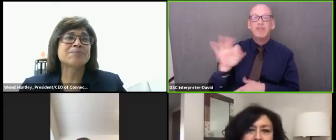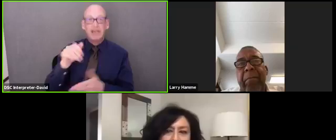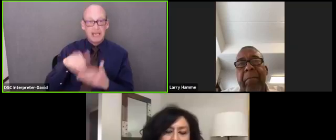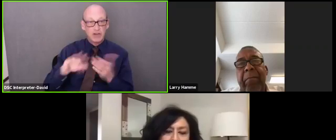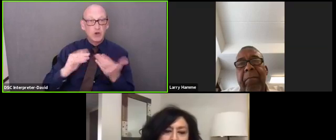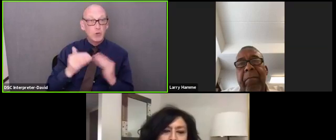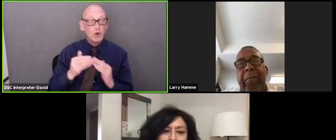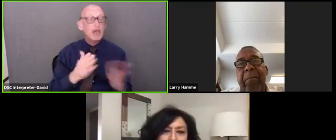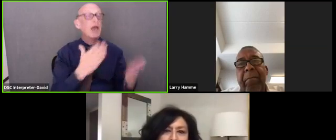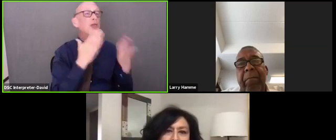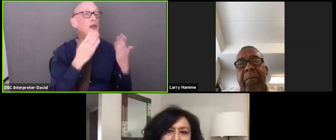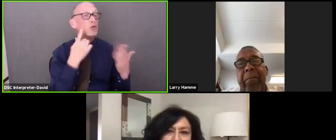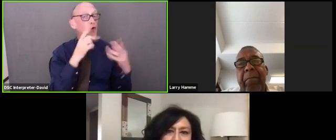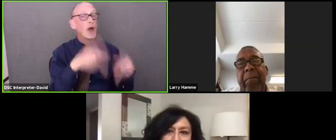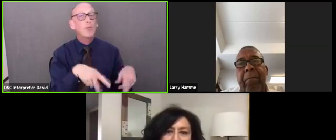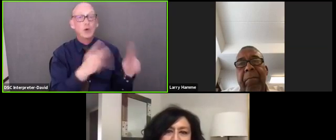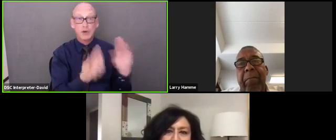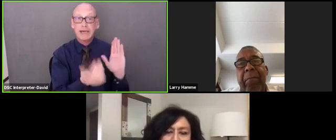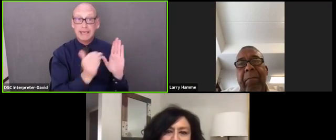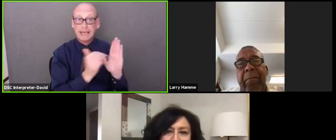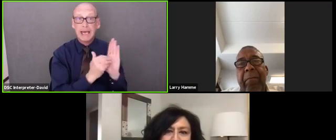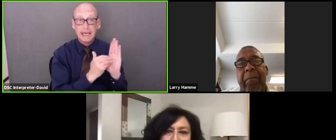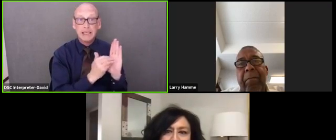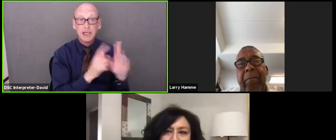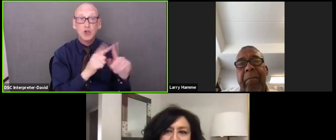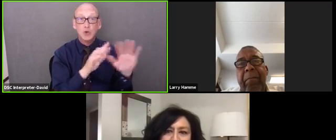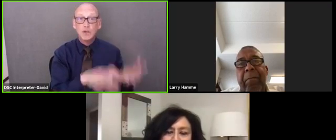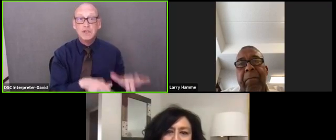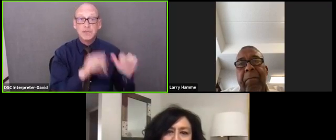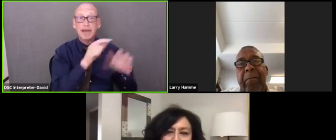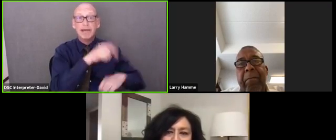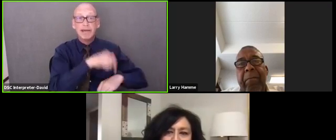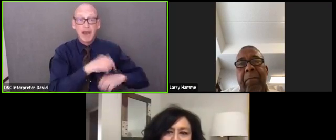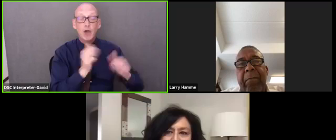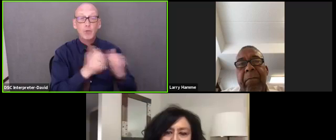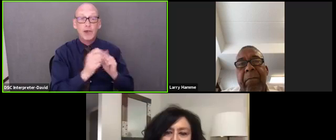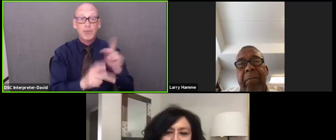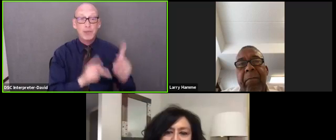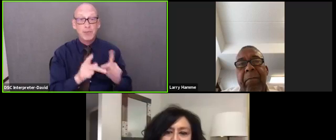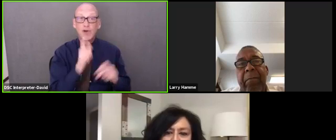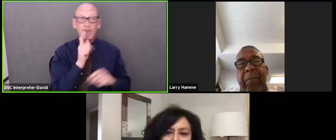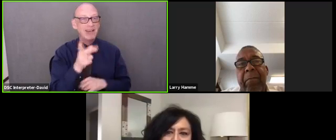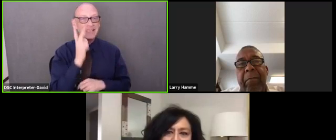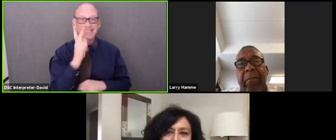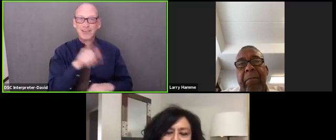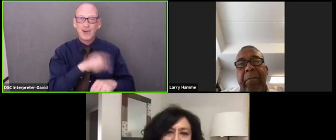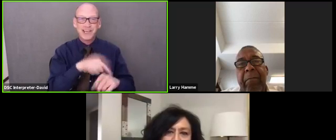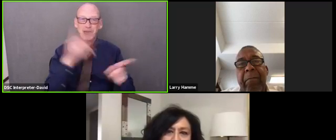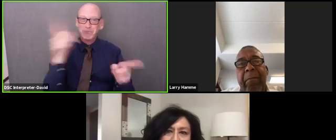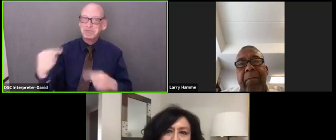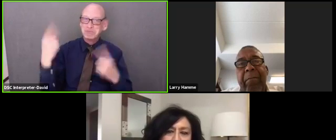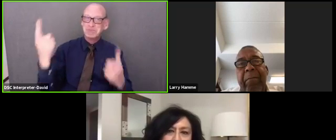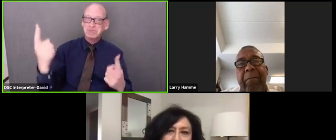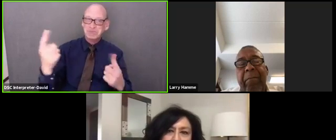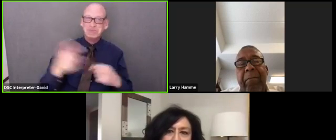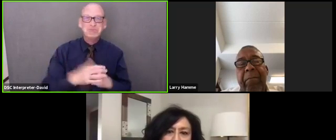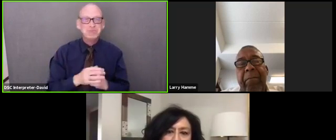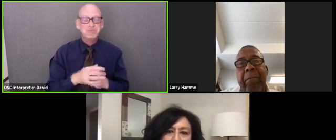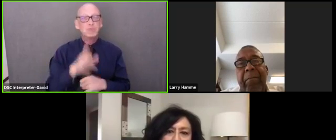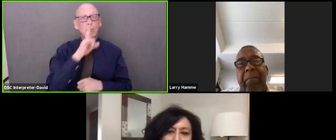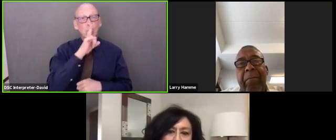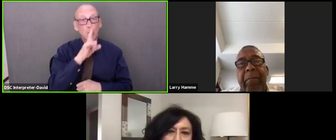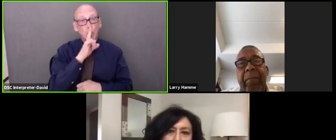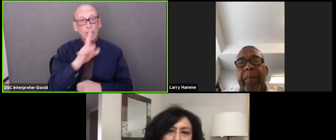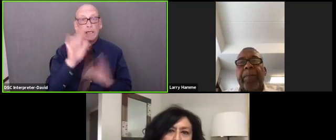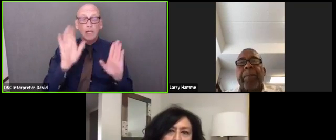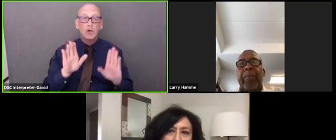Thank you again for the opportunity to spend some time with folks that I haven't seen in a while. And it is really just